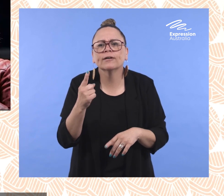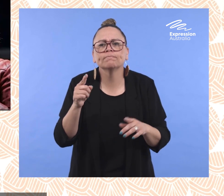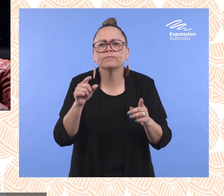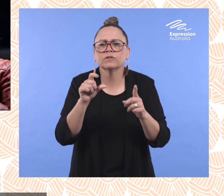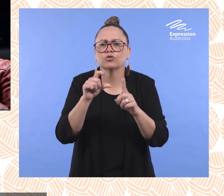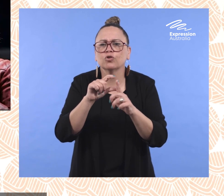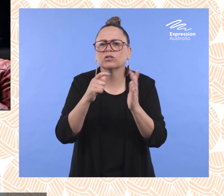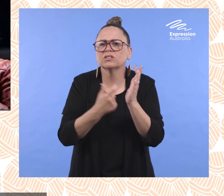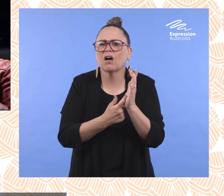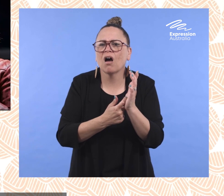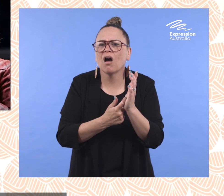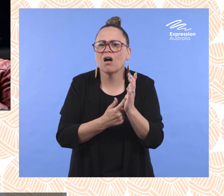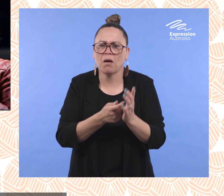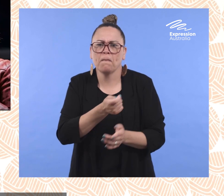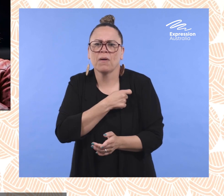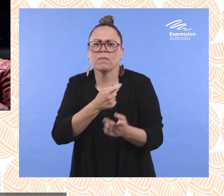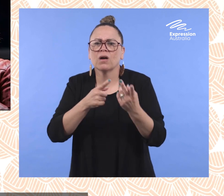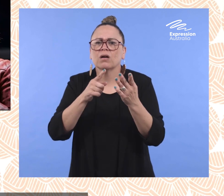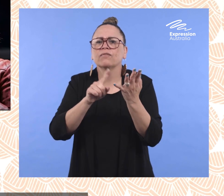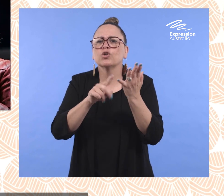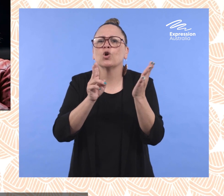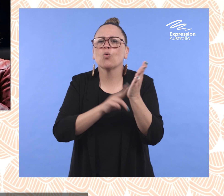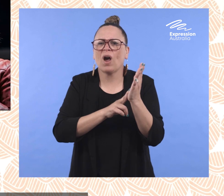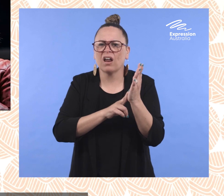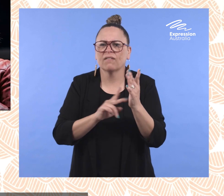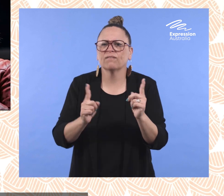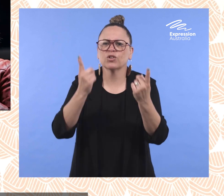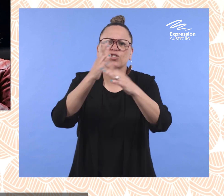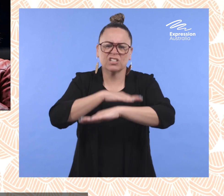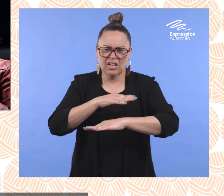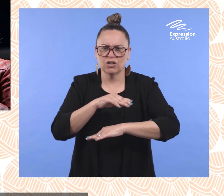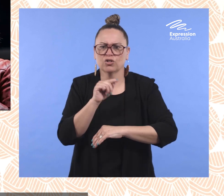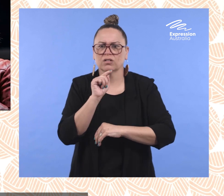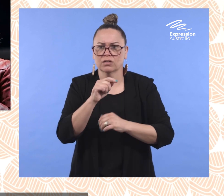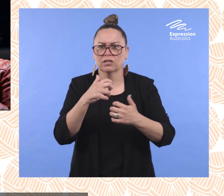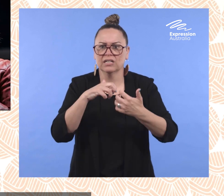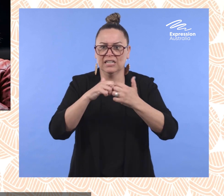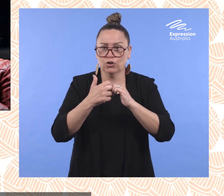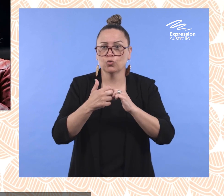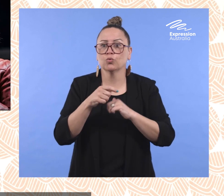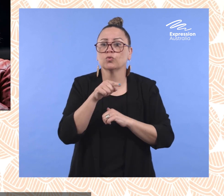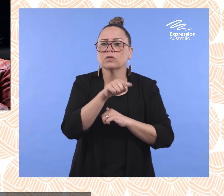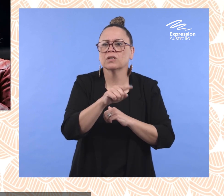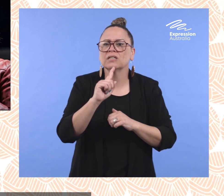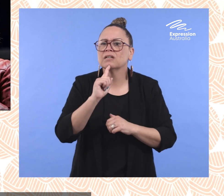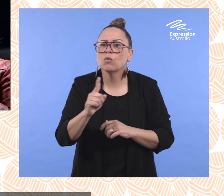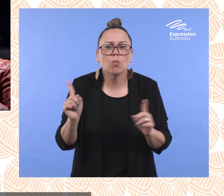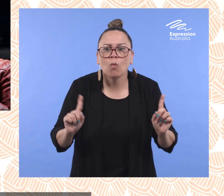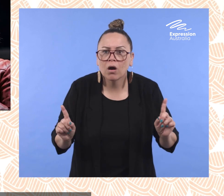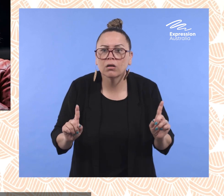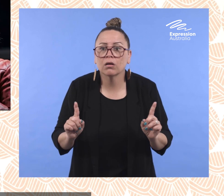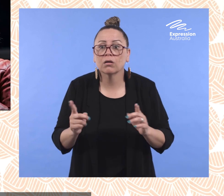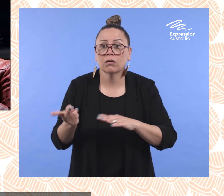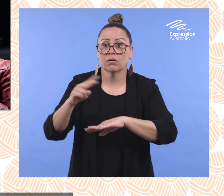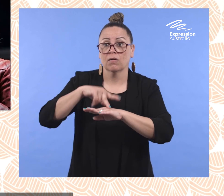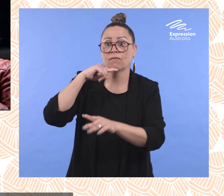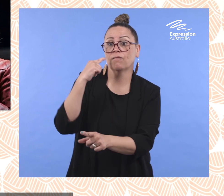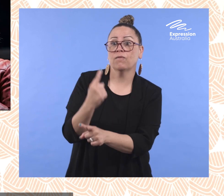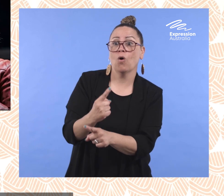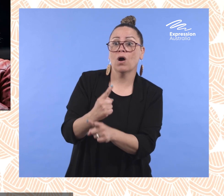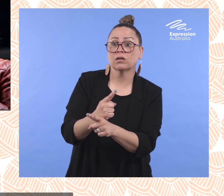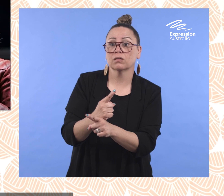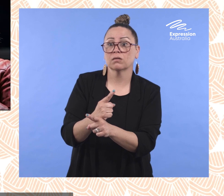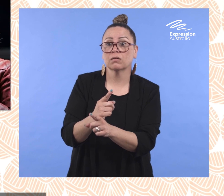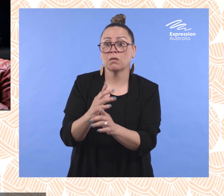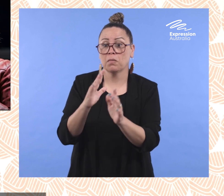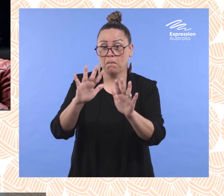Dr. Hannah McGlade, who's a member of the UN Permanent Forum of the Indigenous Issues, says nowhere does the